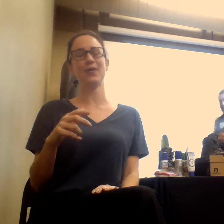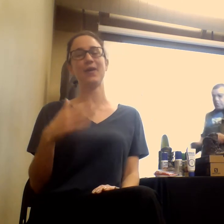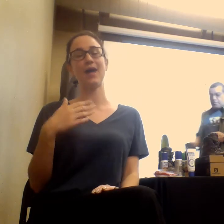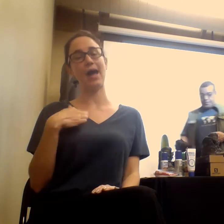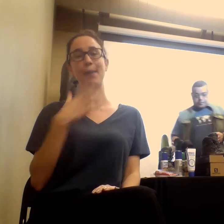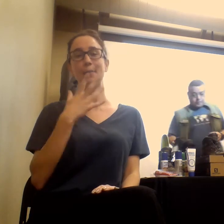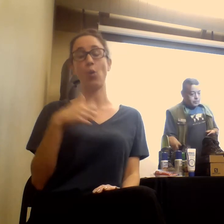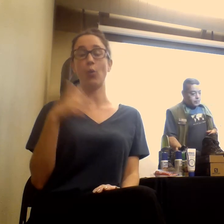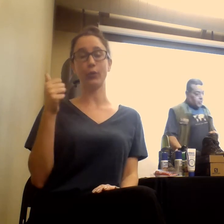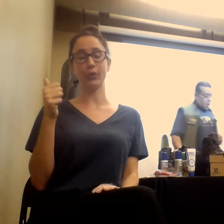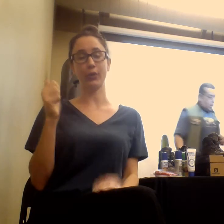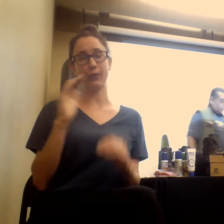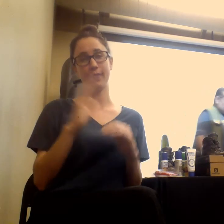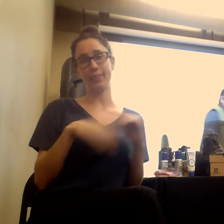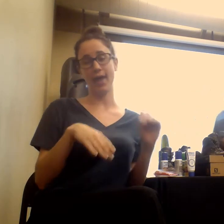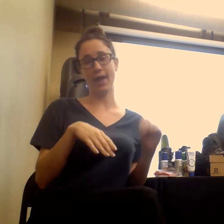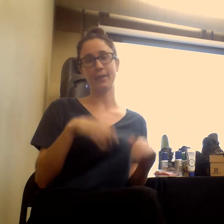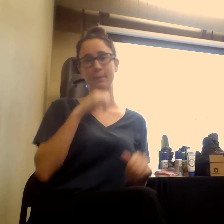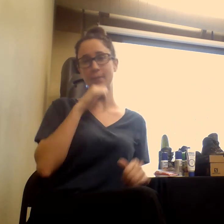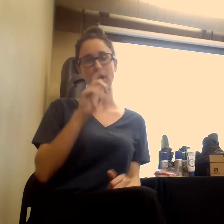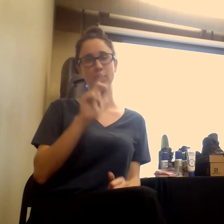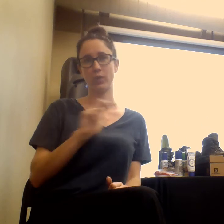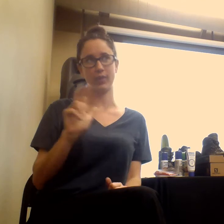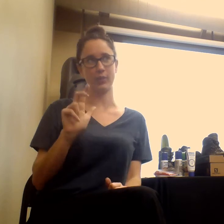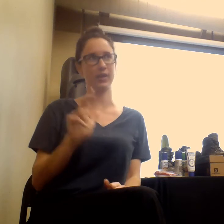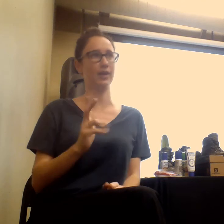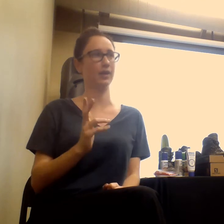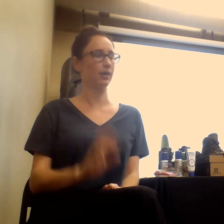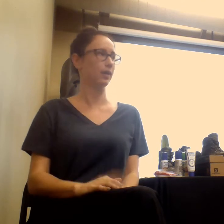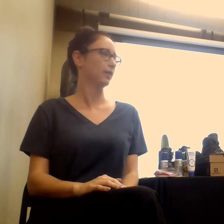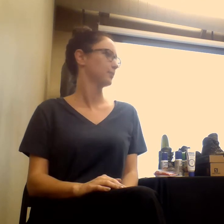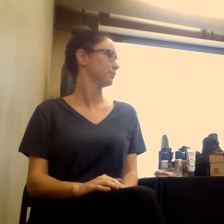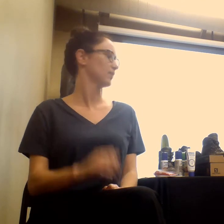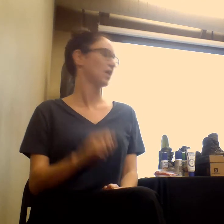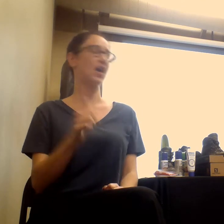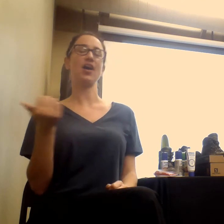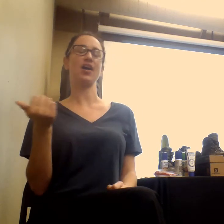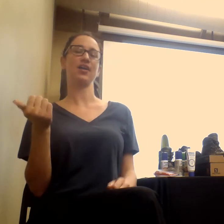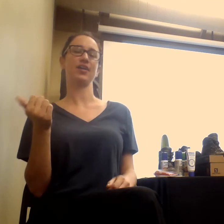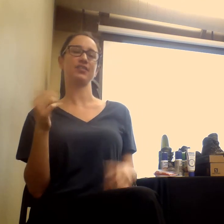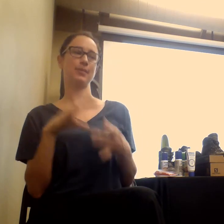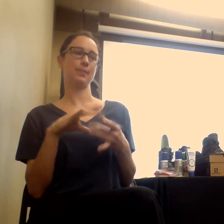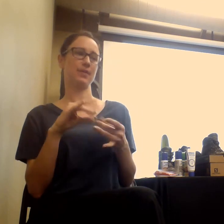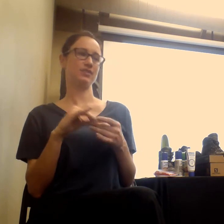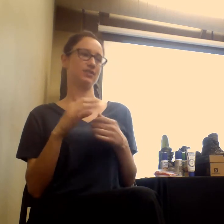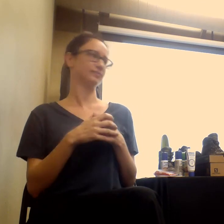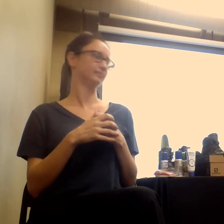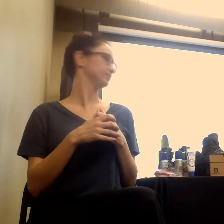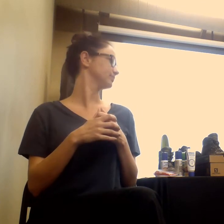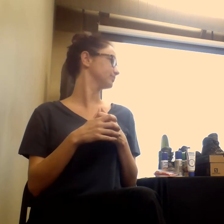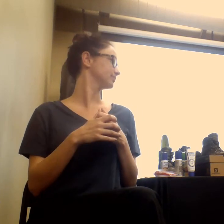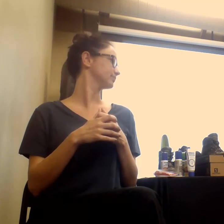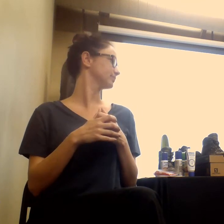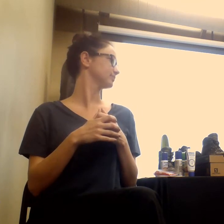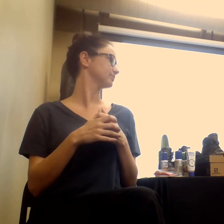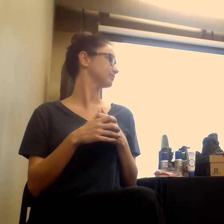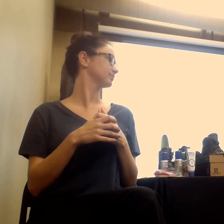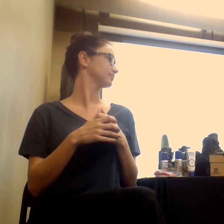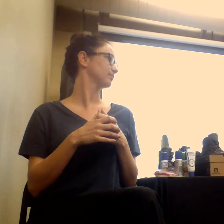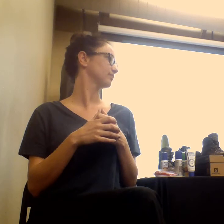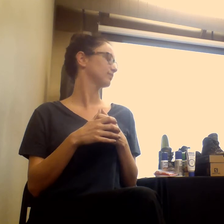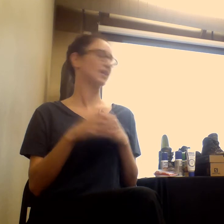So other things to mention, things that you might want to pick up when you're picking up boots. We talked about different style